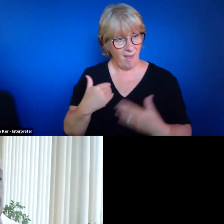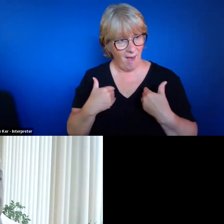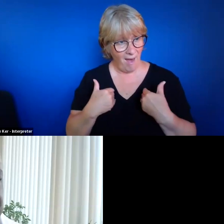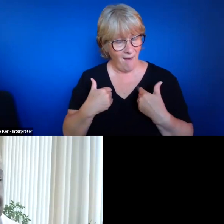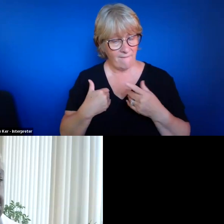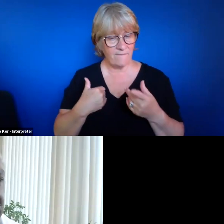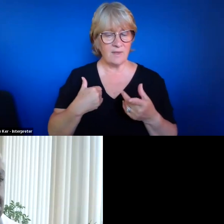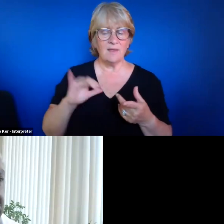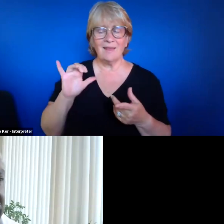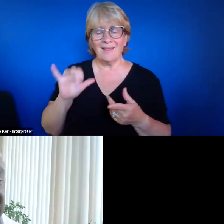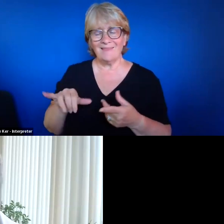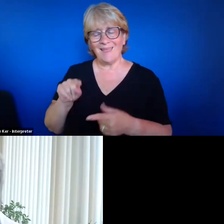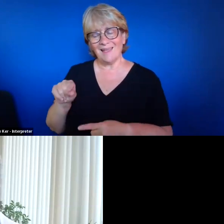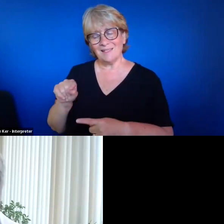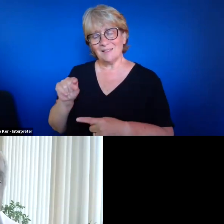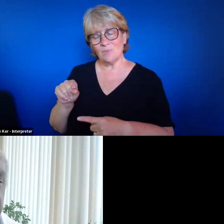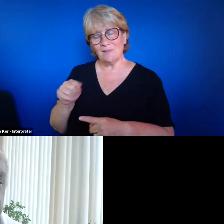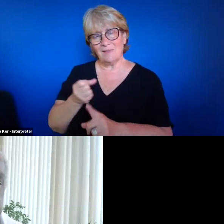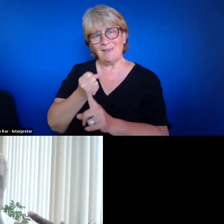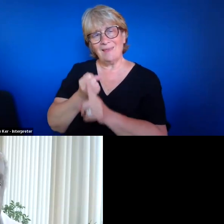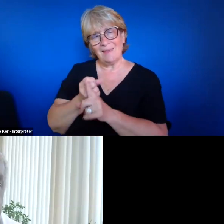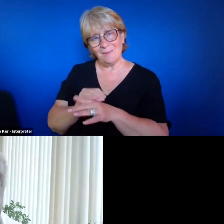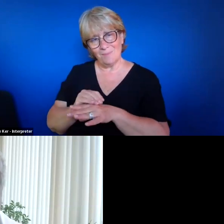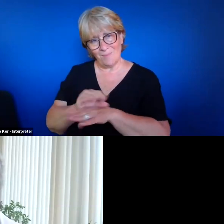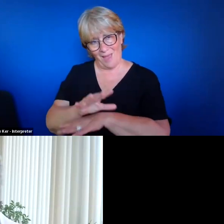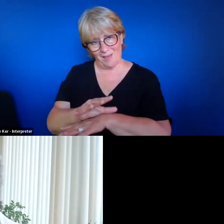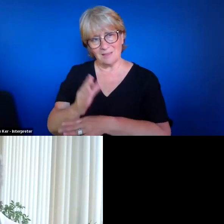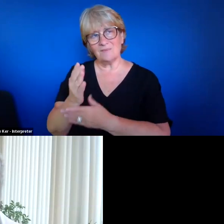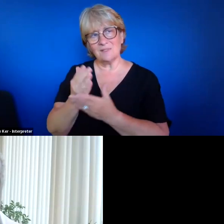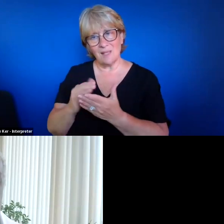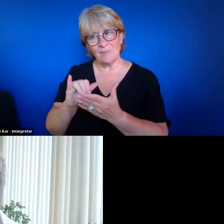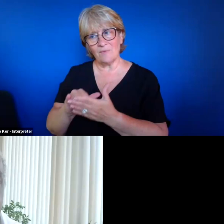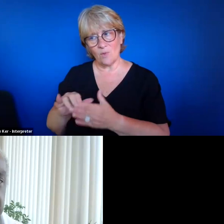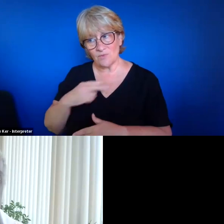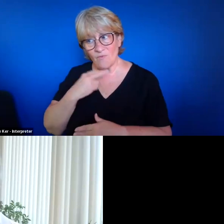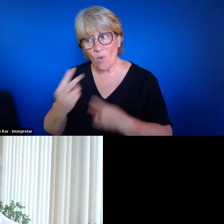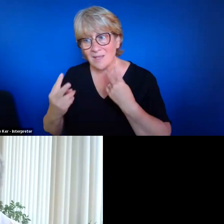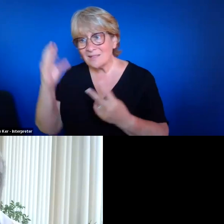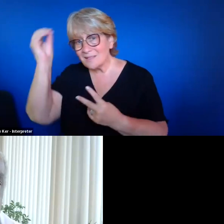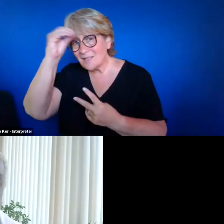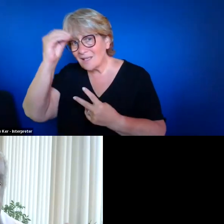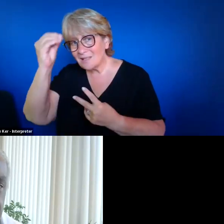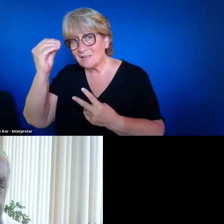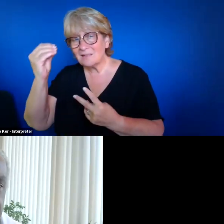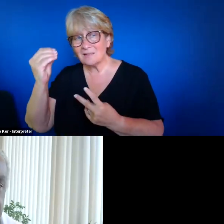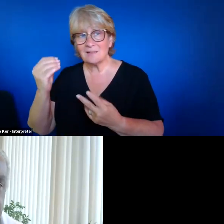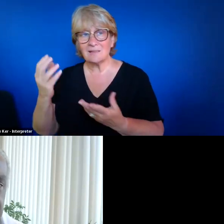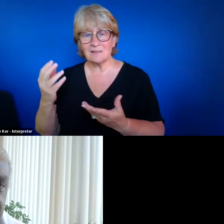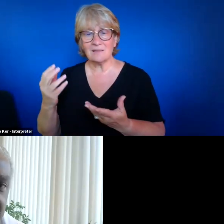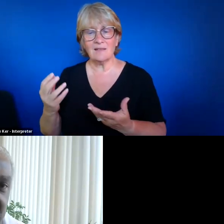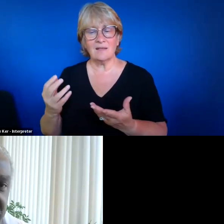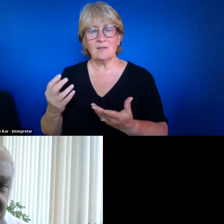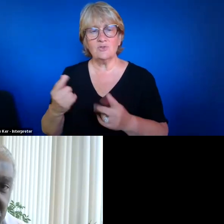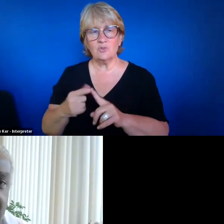it's with the impact of some of those voices on other CRIS members. I mean, to